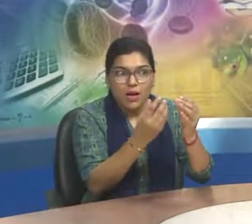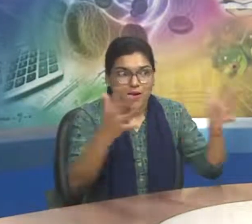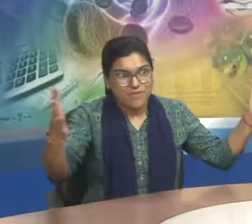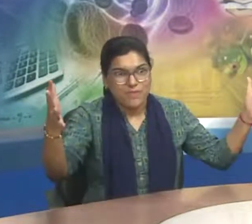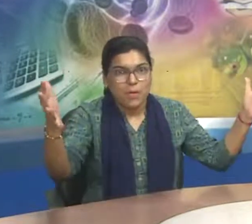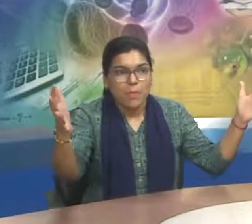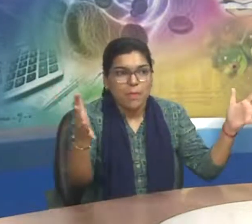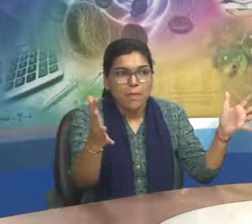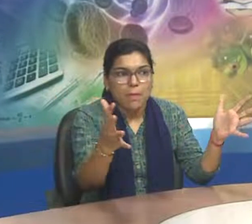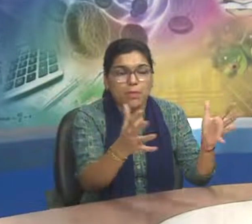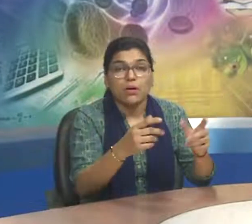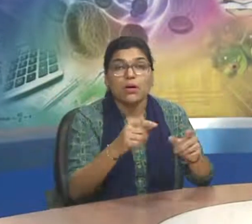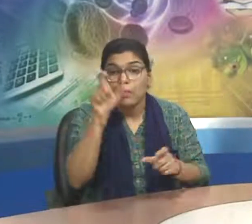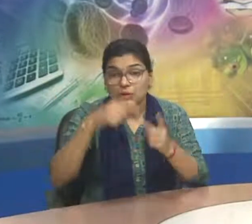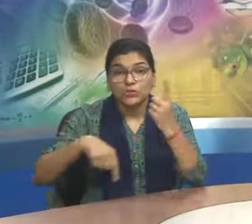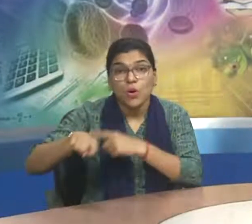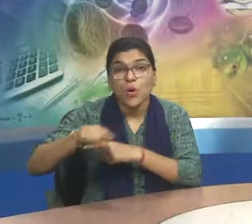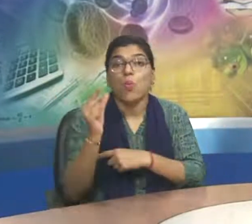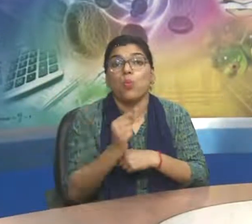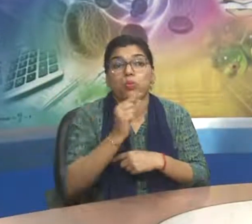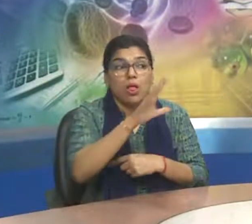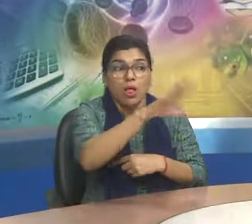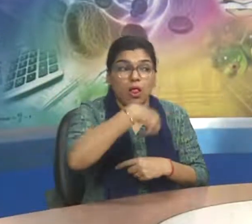they diminish the natural land resources,